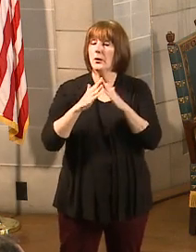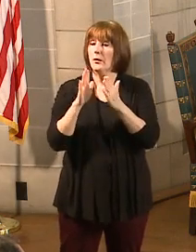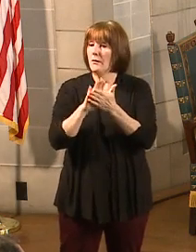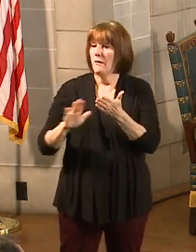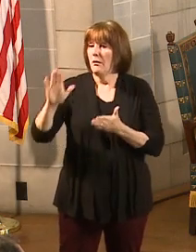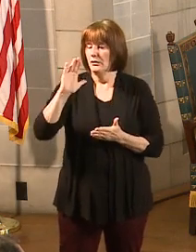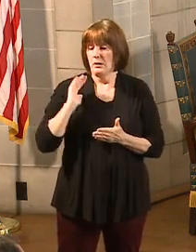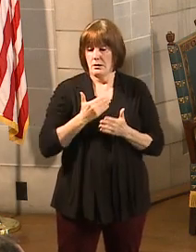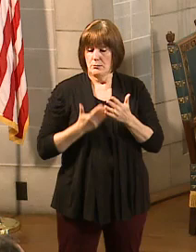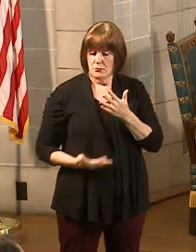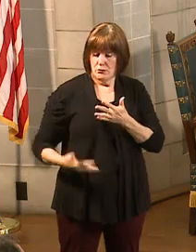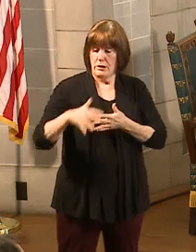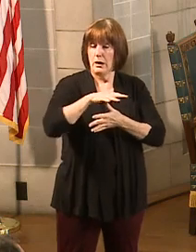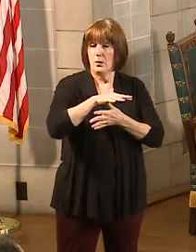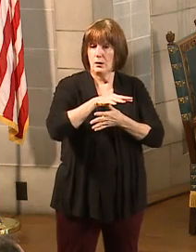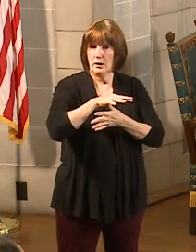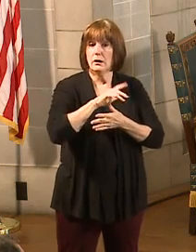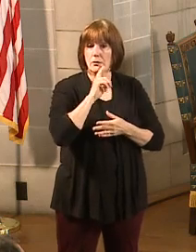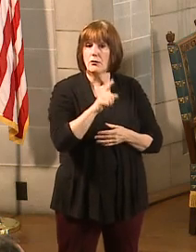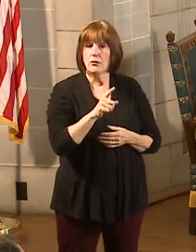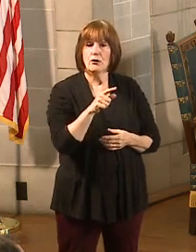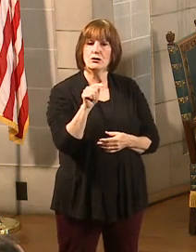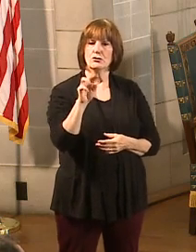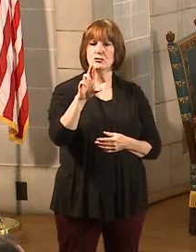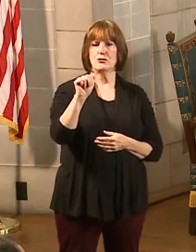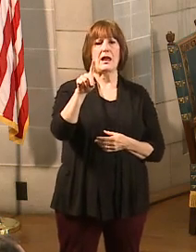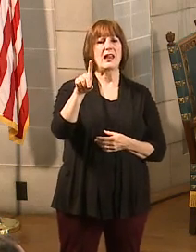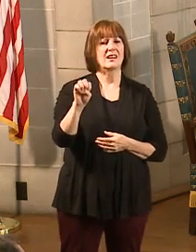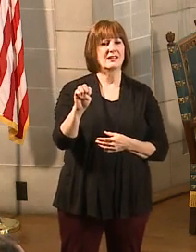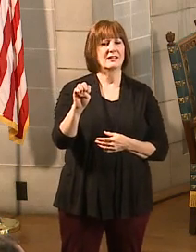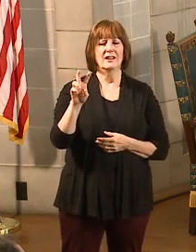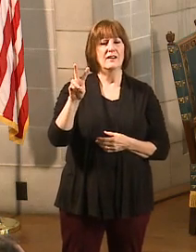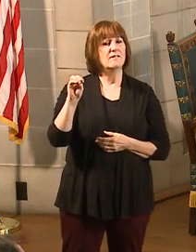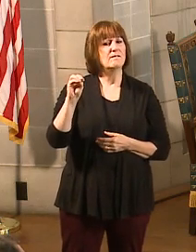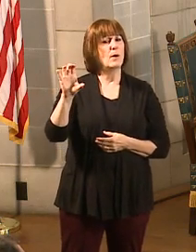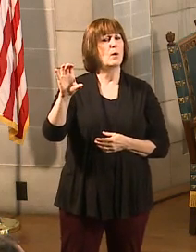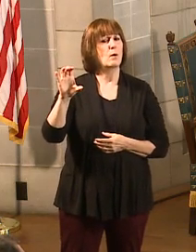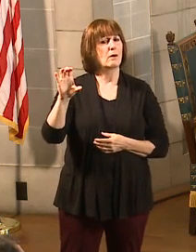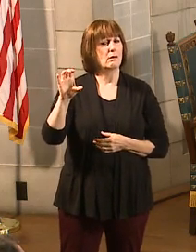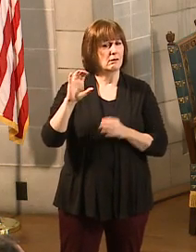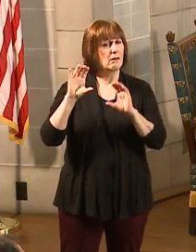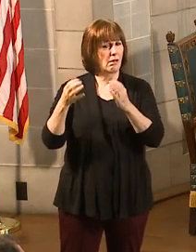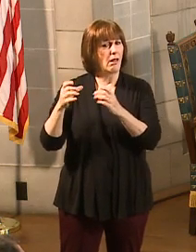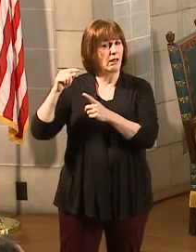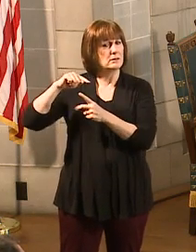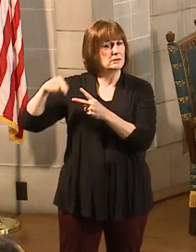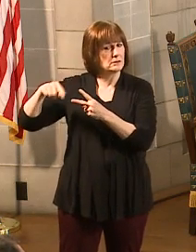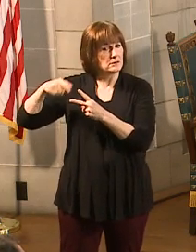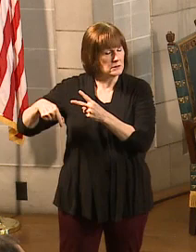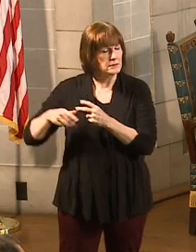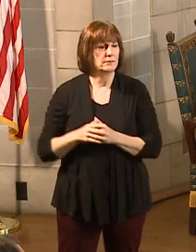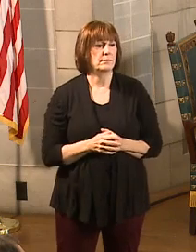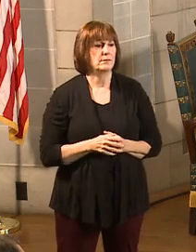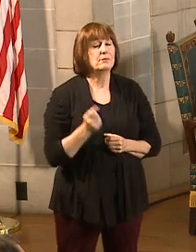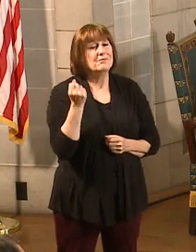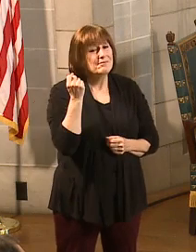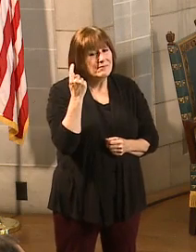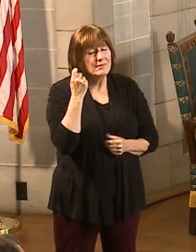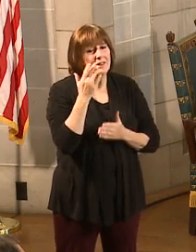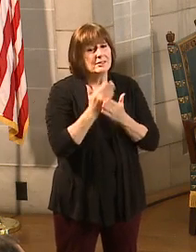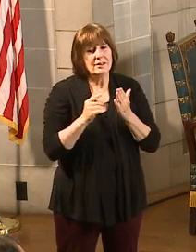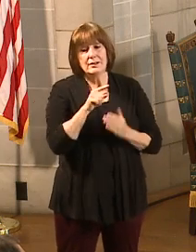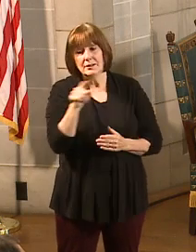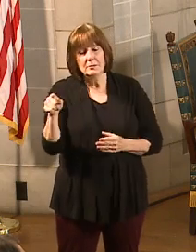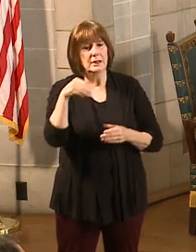our priority are those trade classes, those vocational technical classes. And granted, a bit of that may